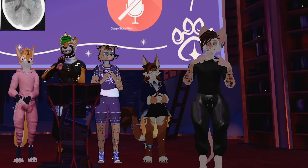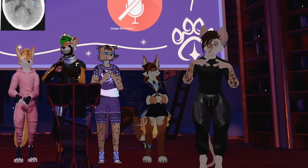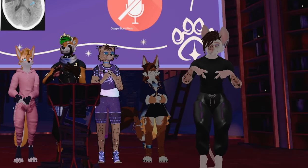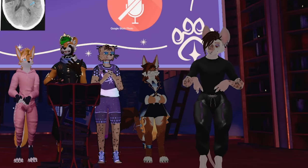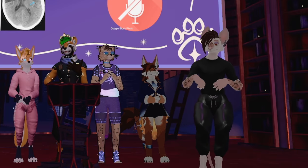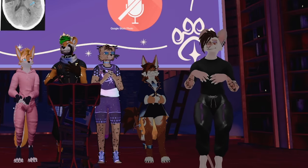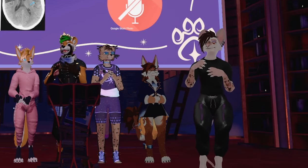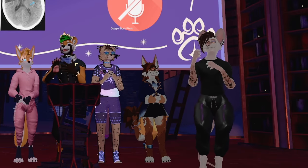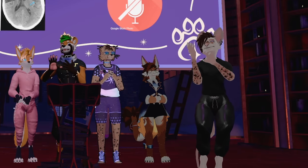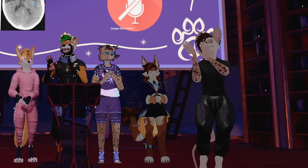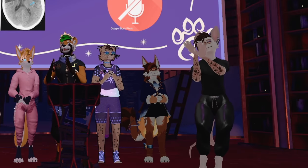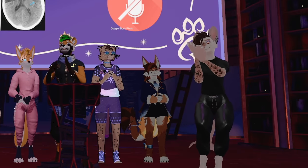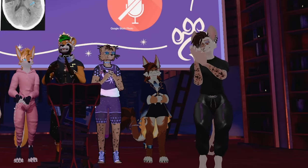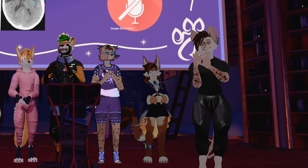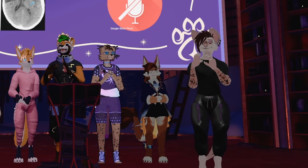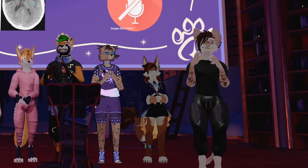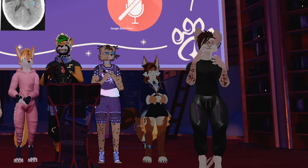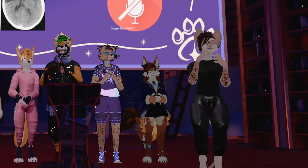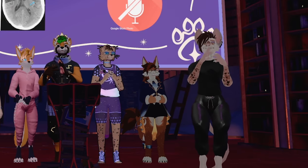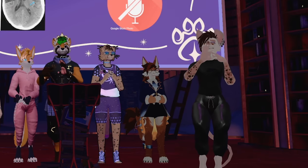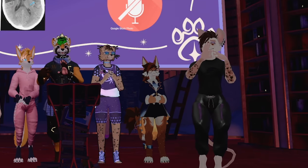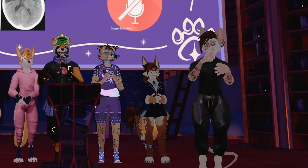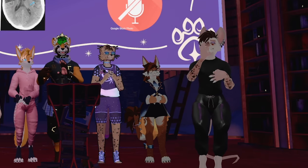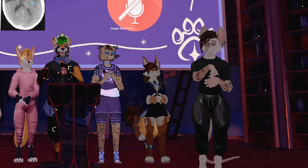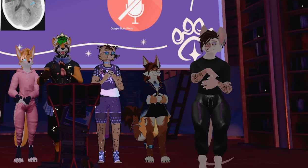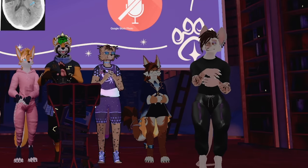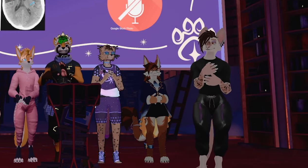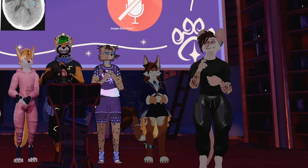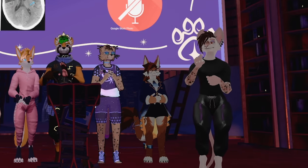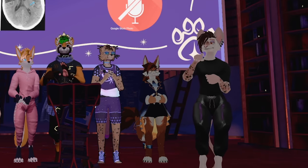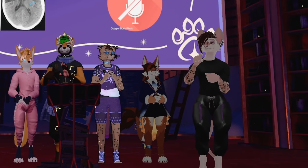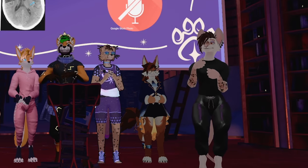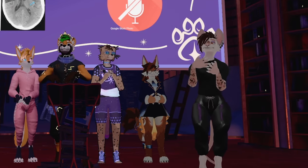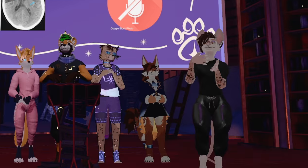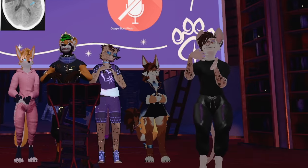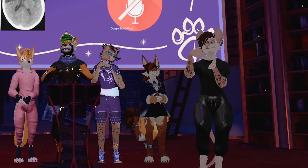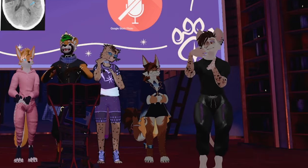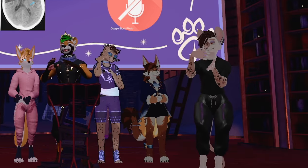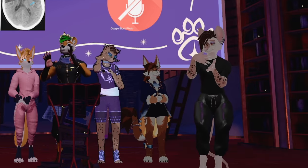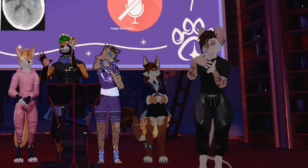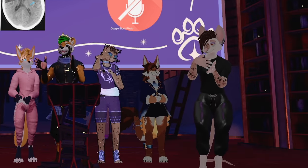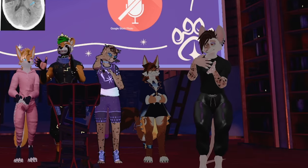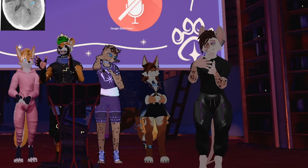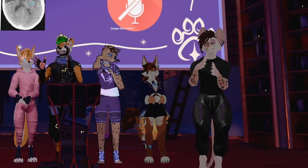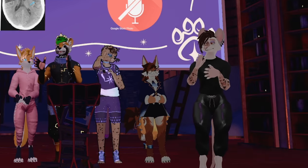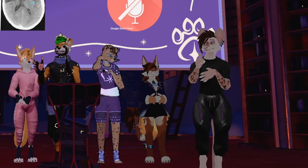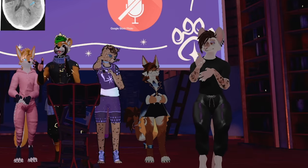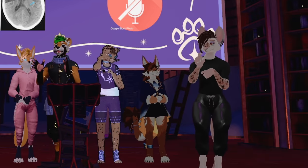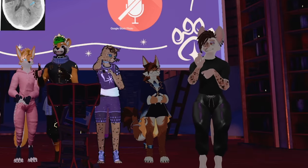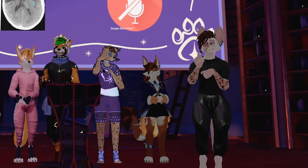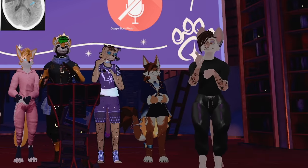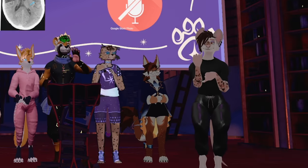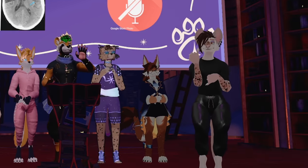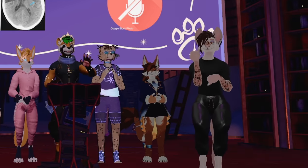psychological, anything like that. It needs to be actually medically diagnosed to be labeling yourselves as mute.